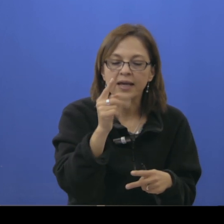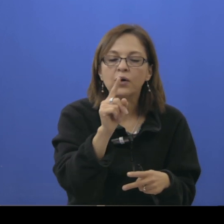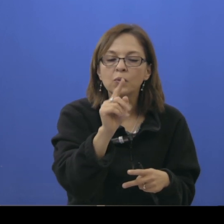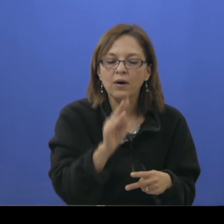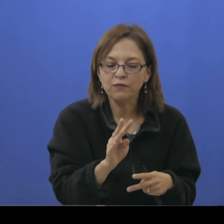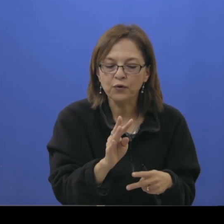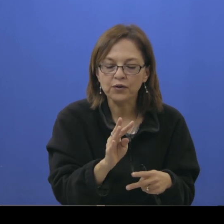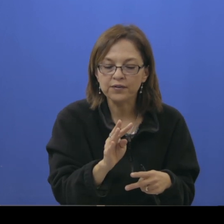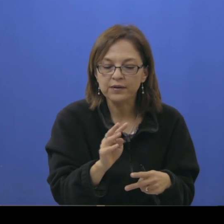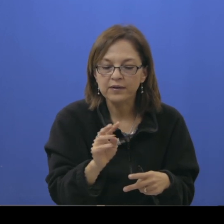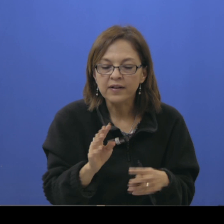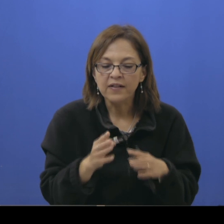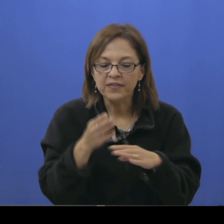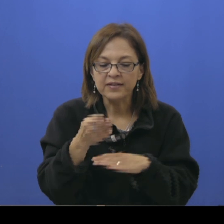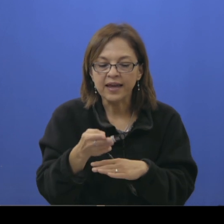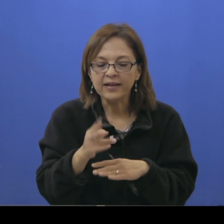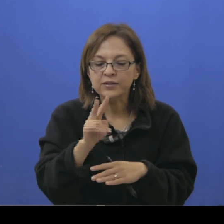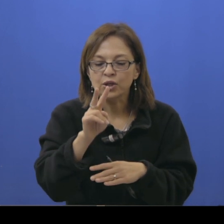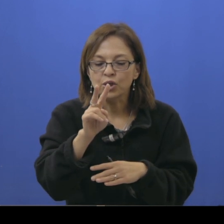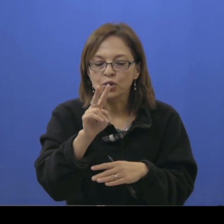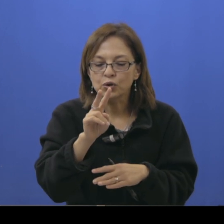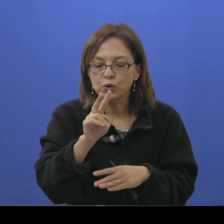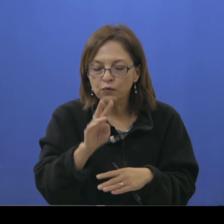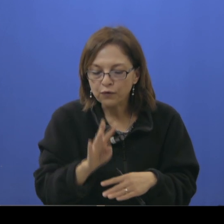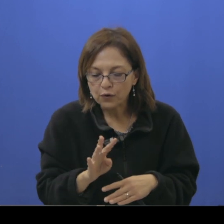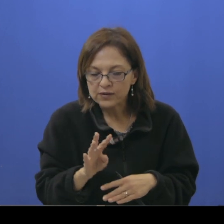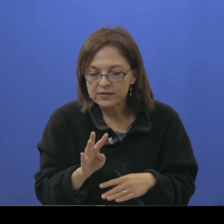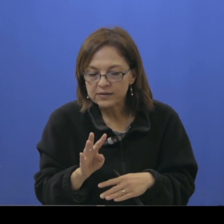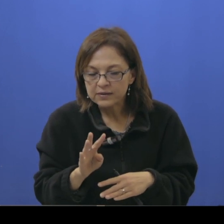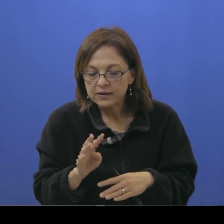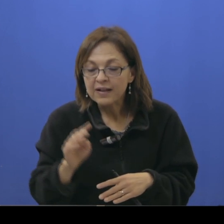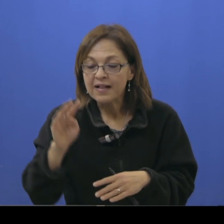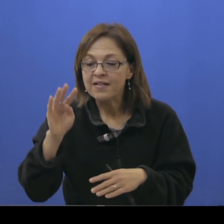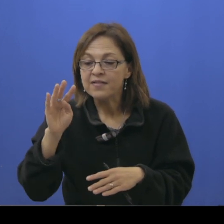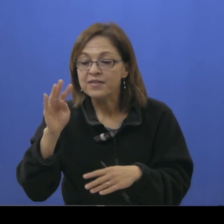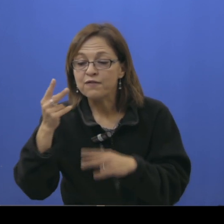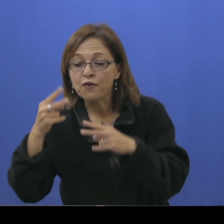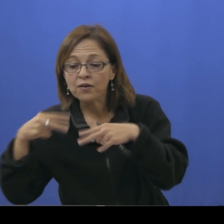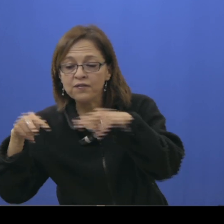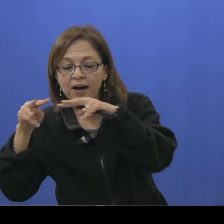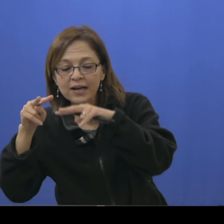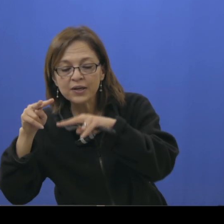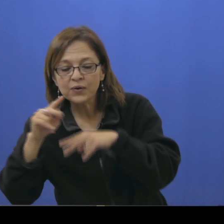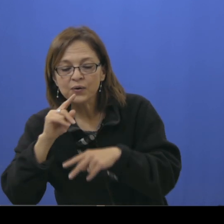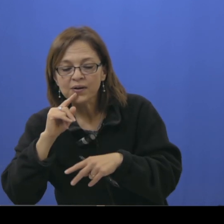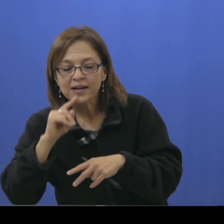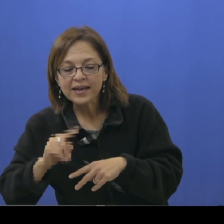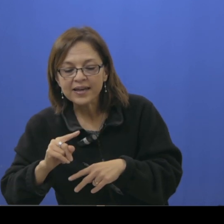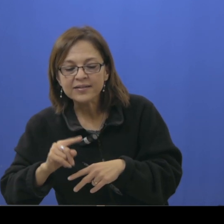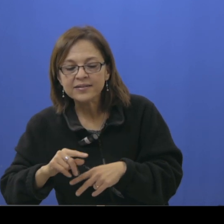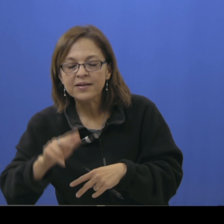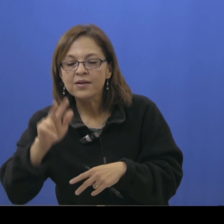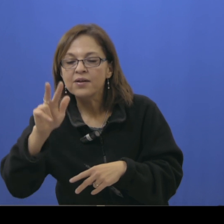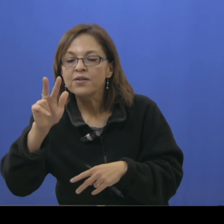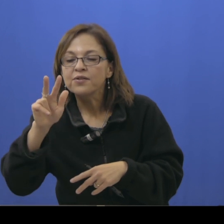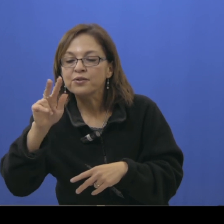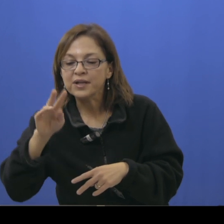The second 1/4. The next 2/4. The fourth value